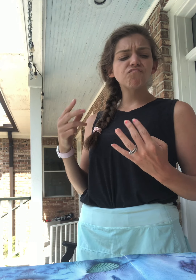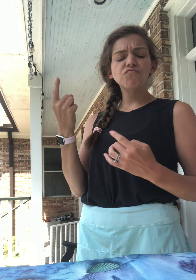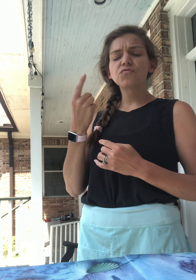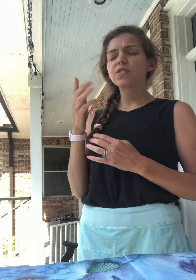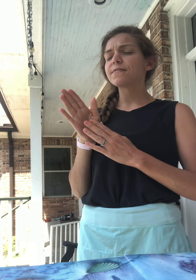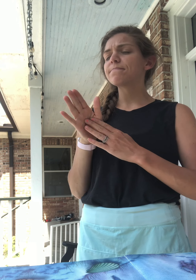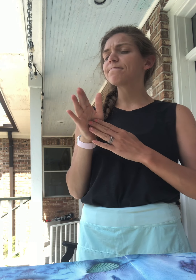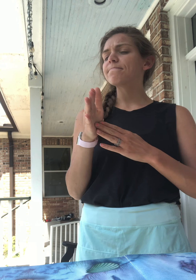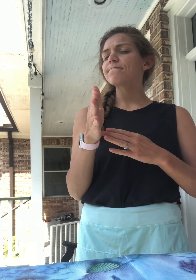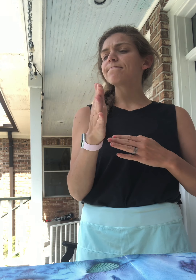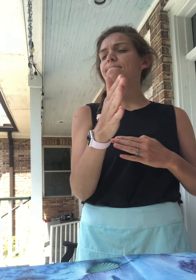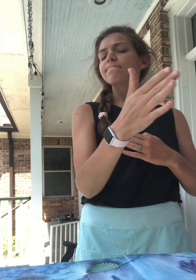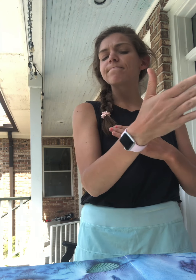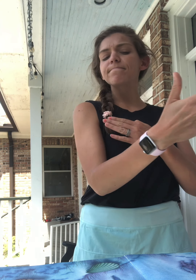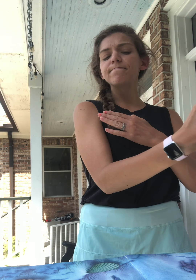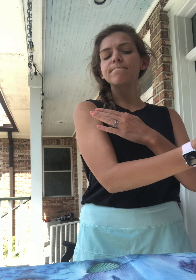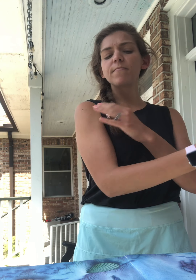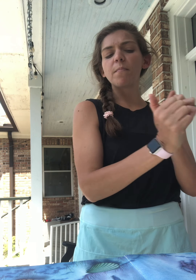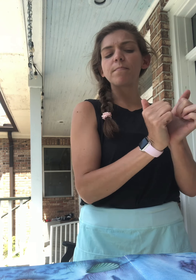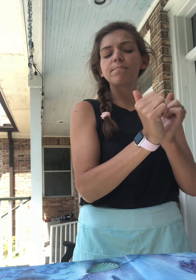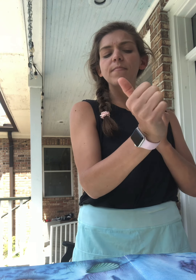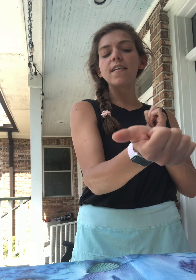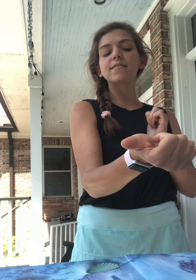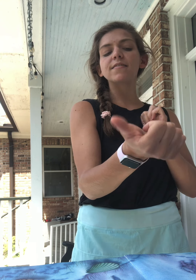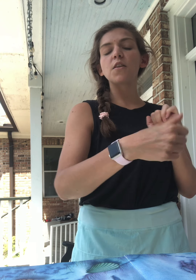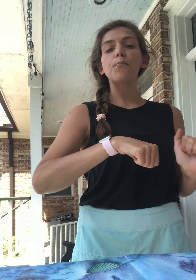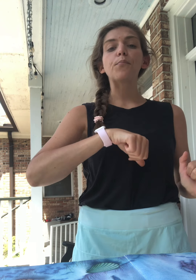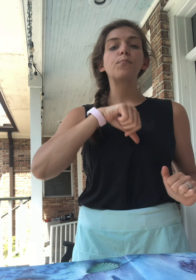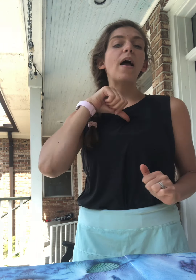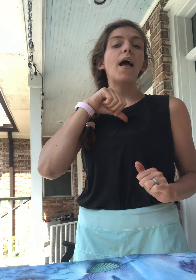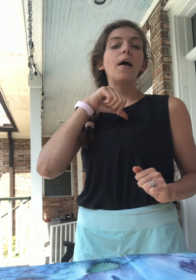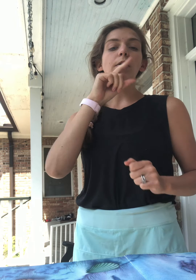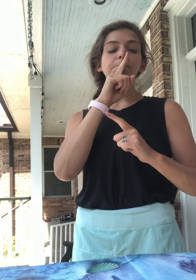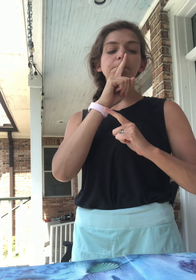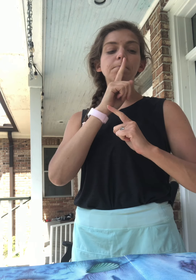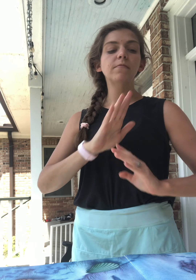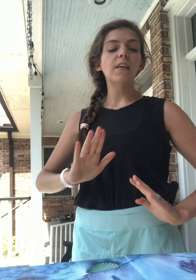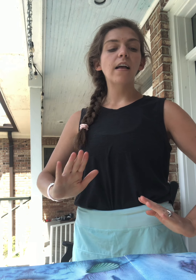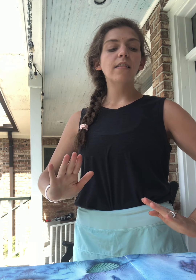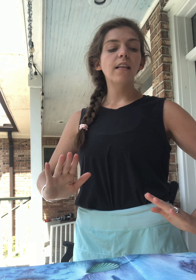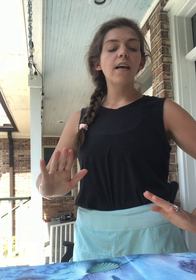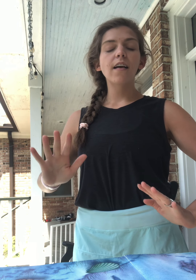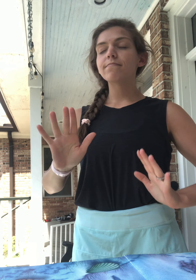past, proud and silent, letting his scales shimmer.